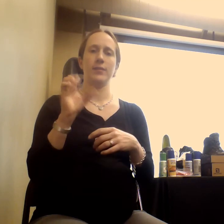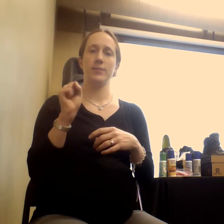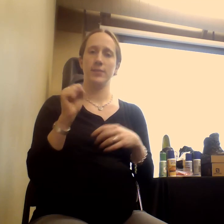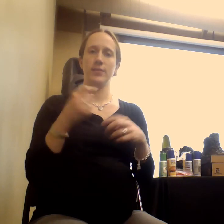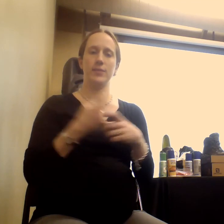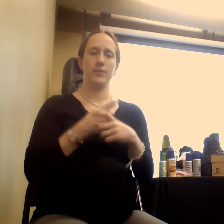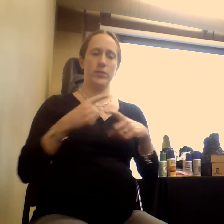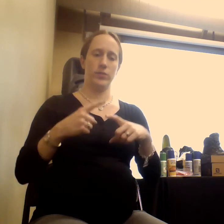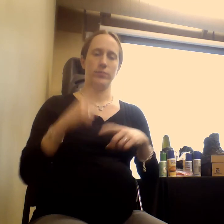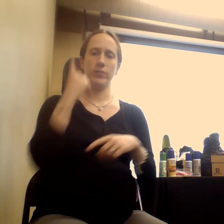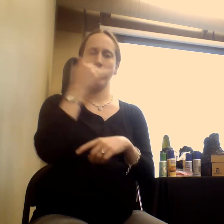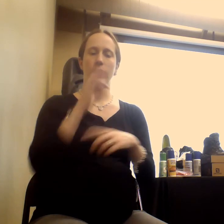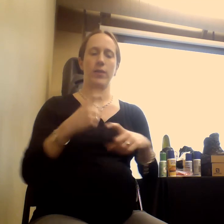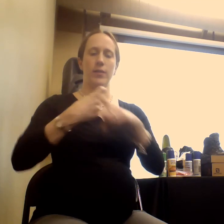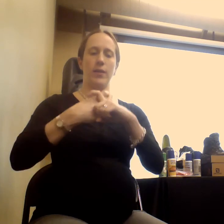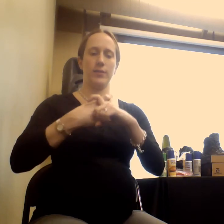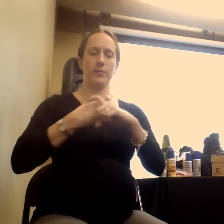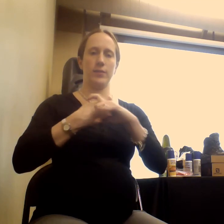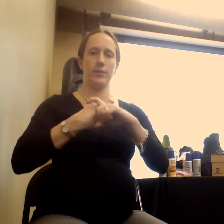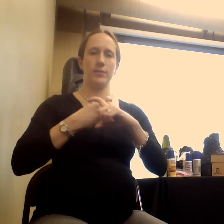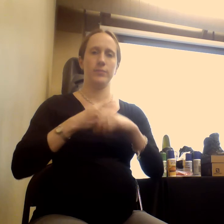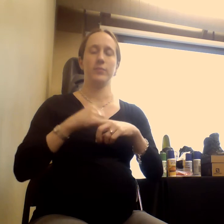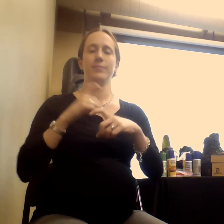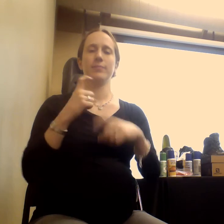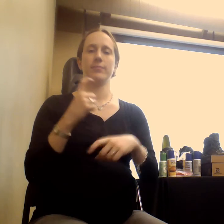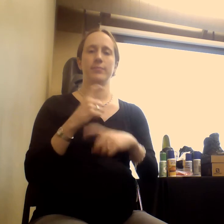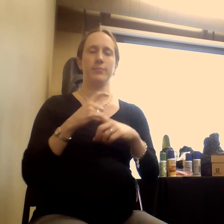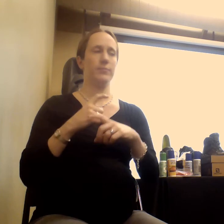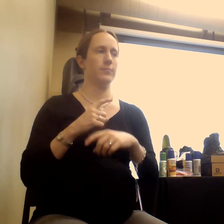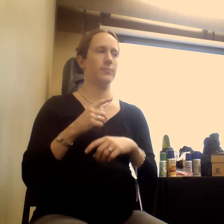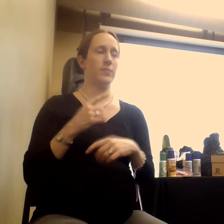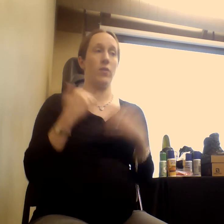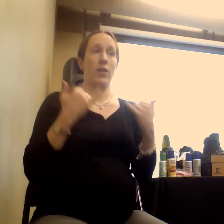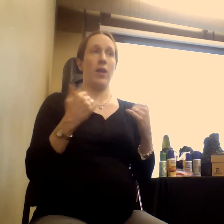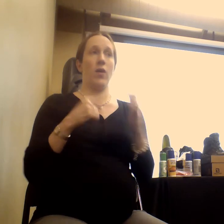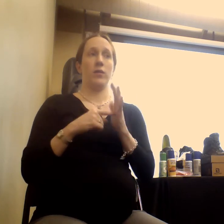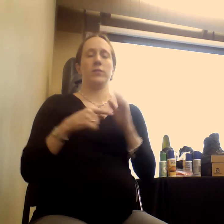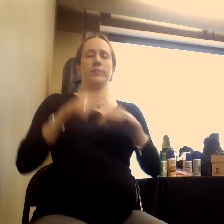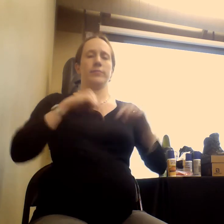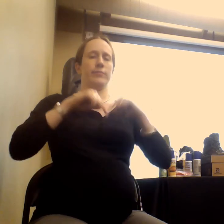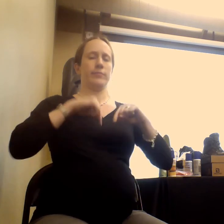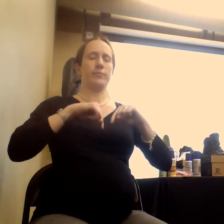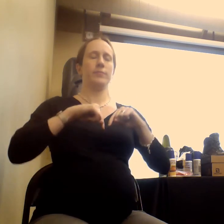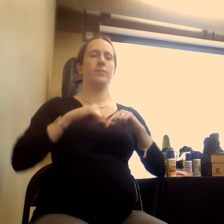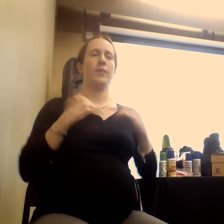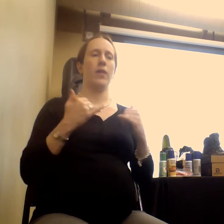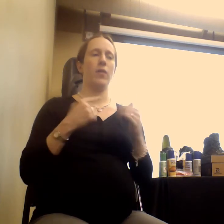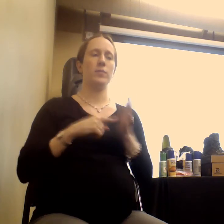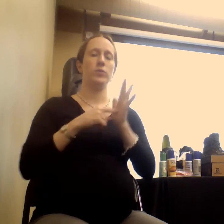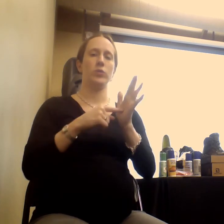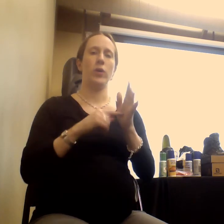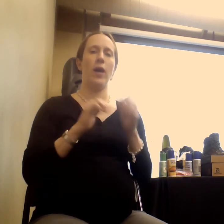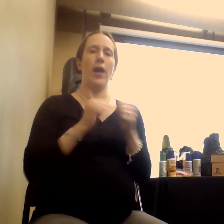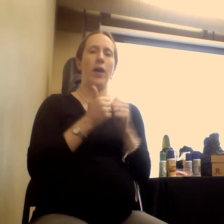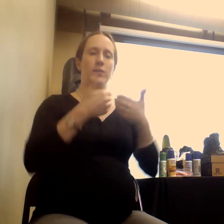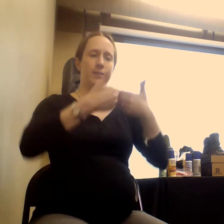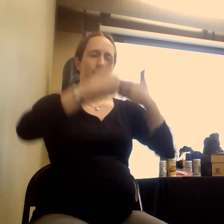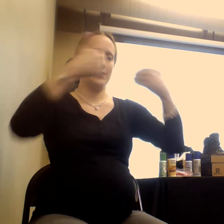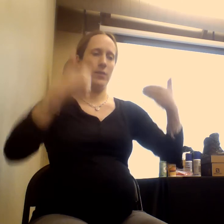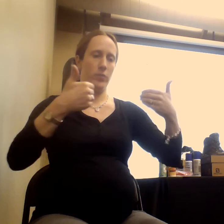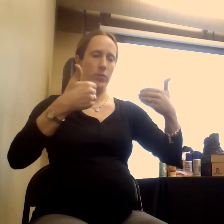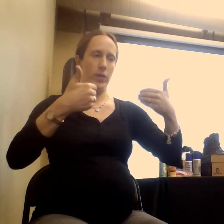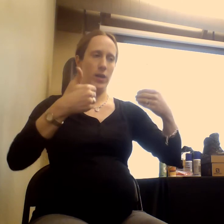here. All right. So the first thing I'm going to show you is how to separate what's happening down here and what happens up here, okay? Because